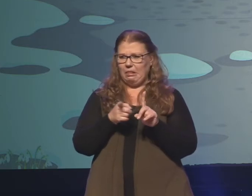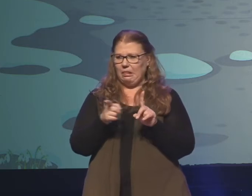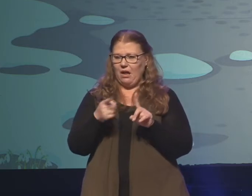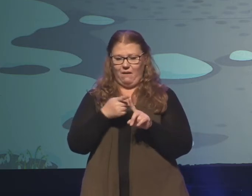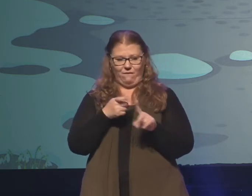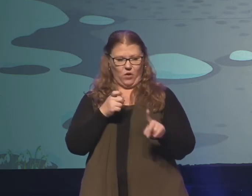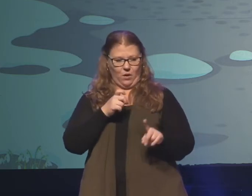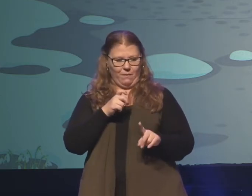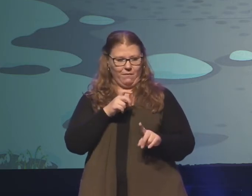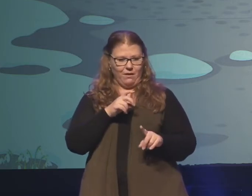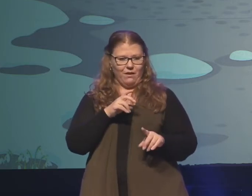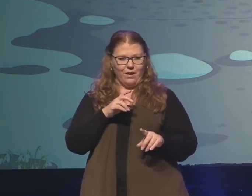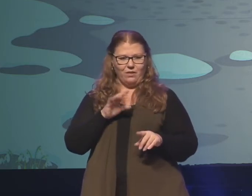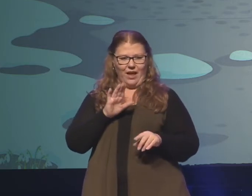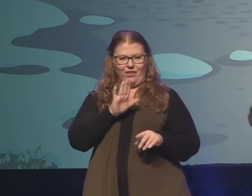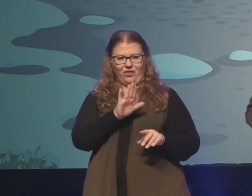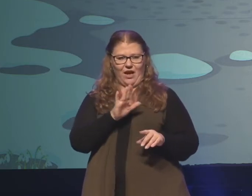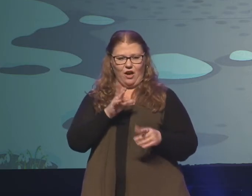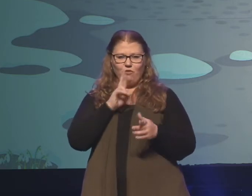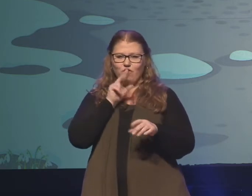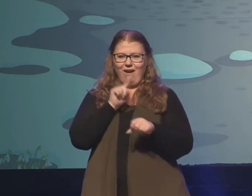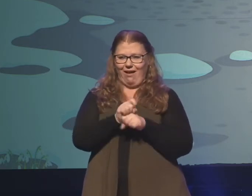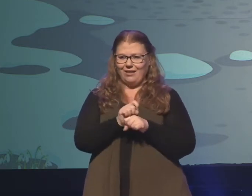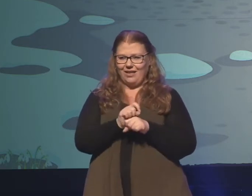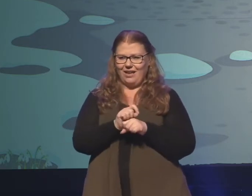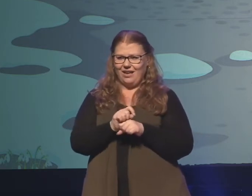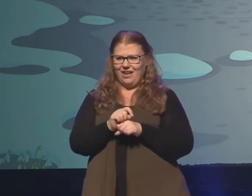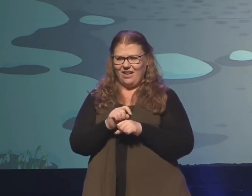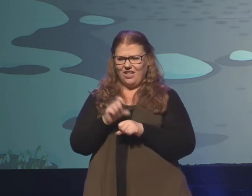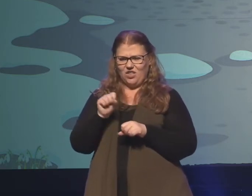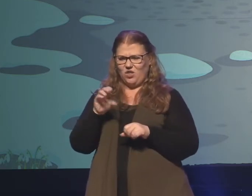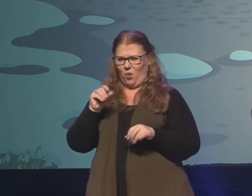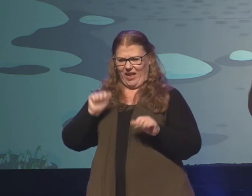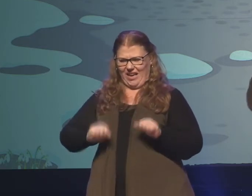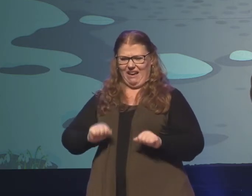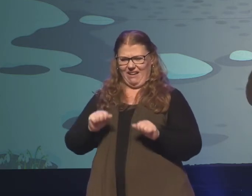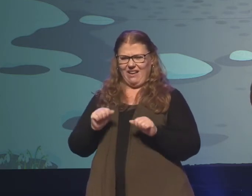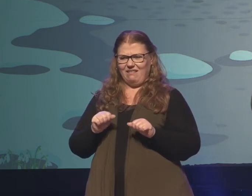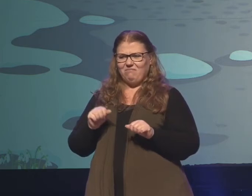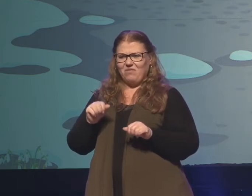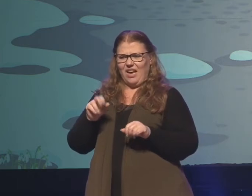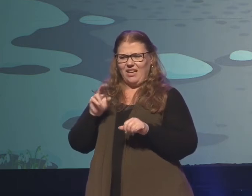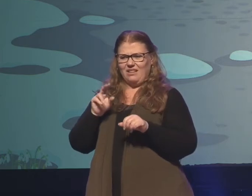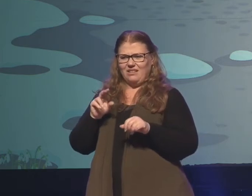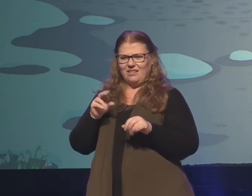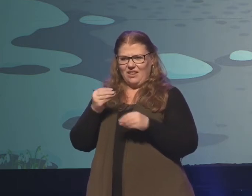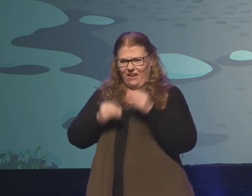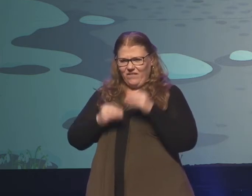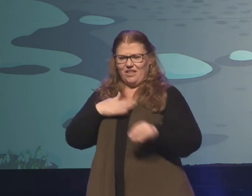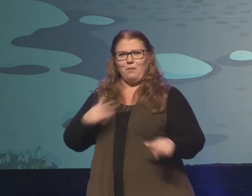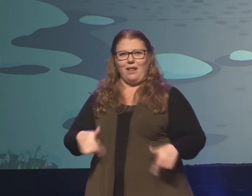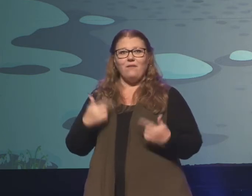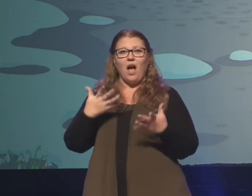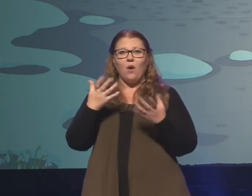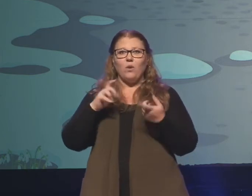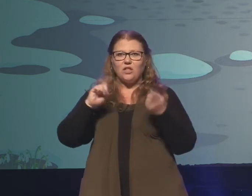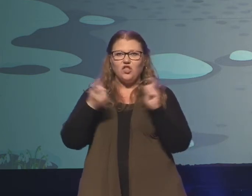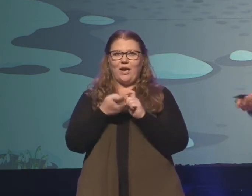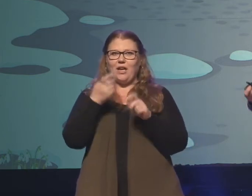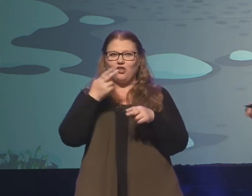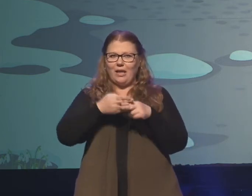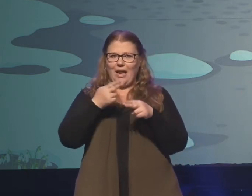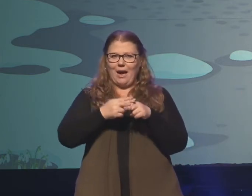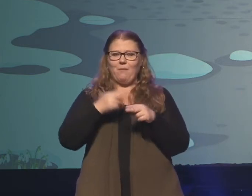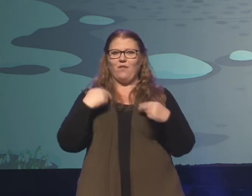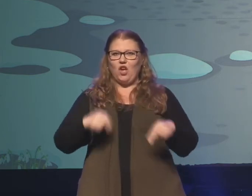their autonomy into tools and resources for me? I want to change our human resource department name as a